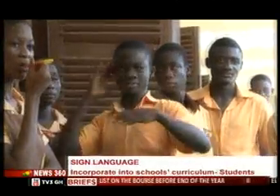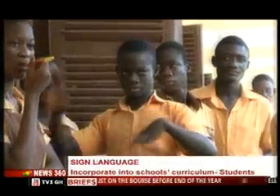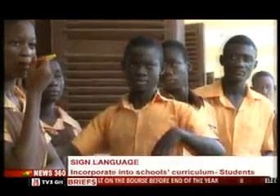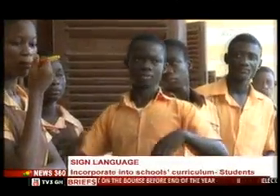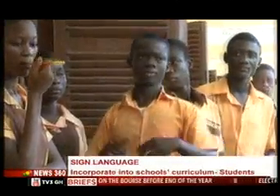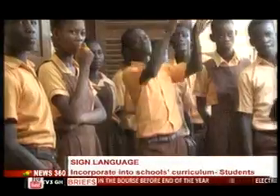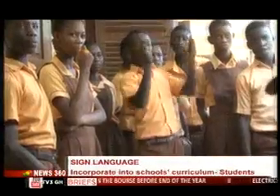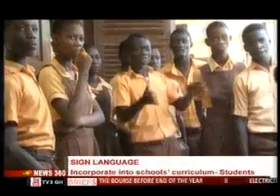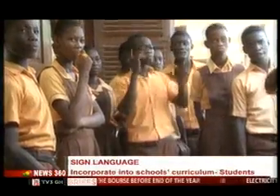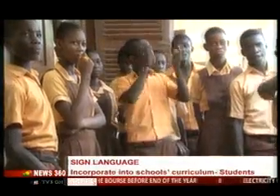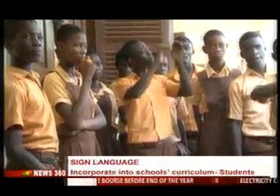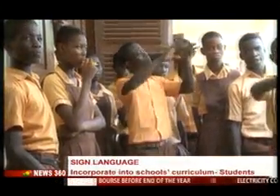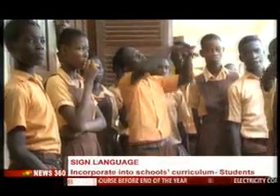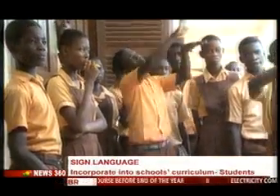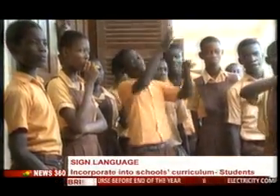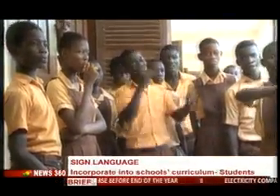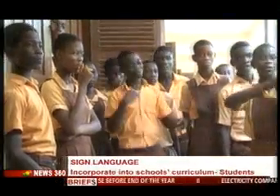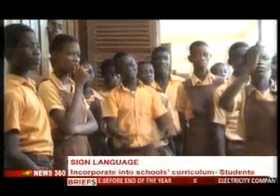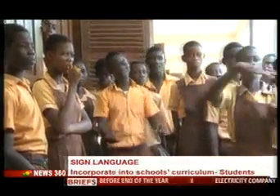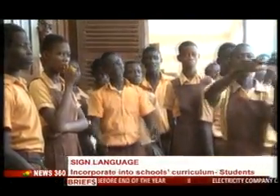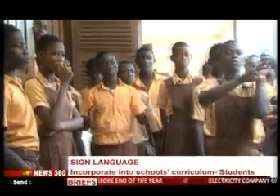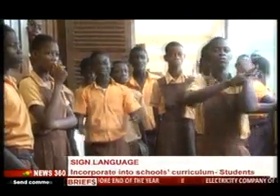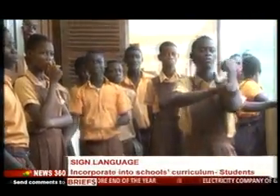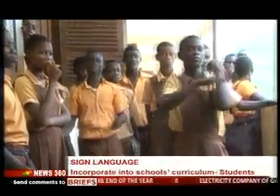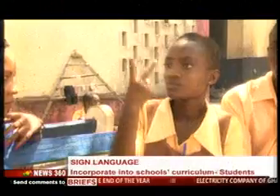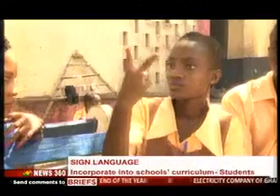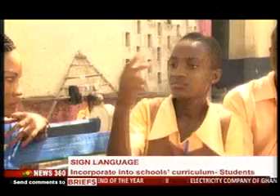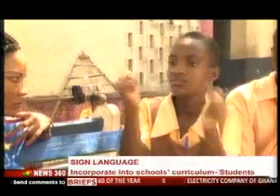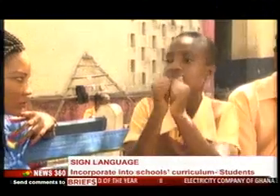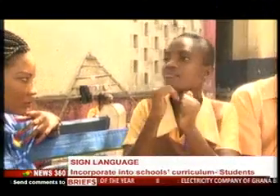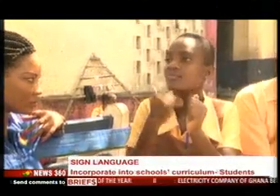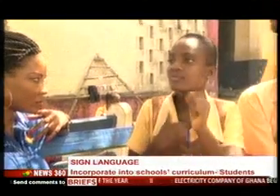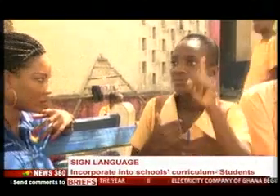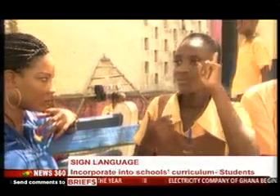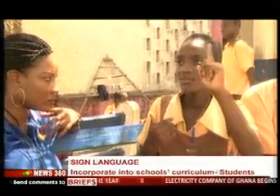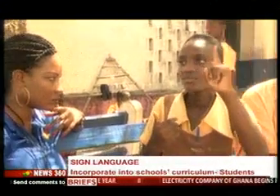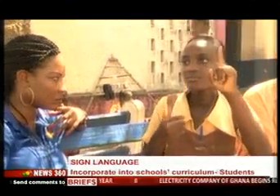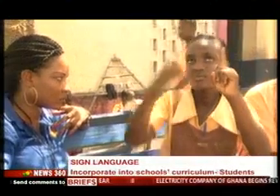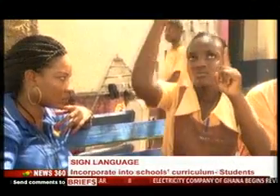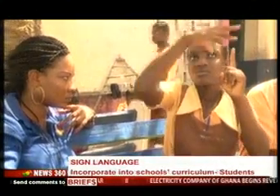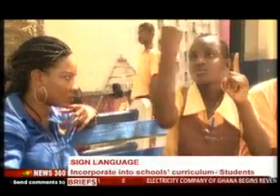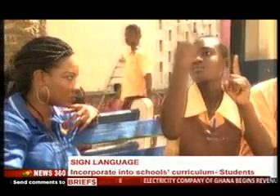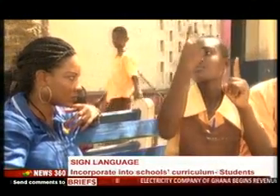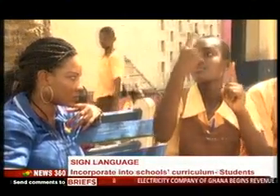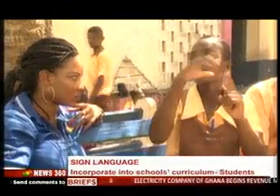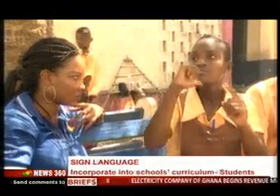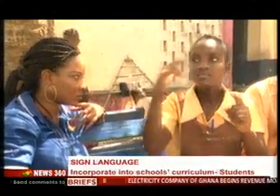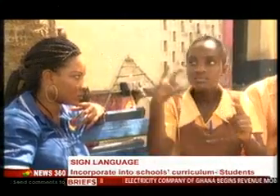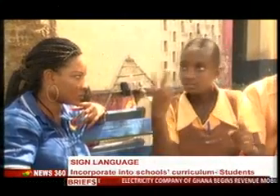the public is thus inhibiting their chances of integration. It is Ruth's desire that the sign language is introduced